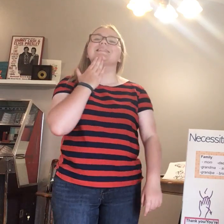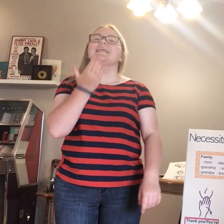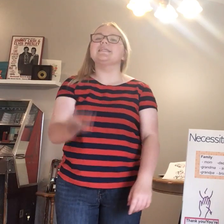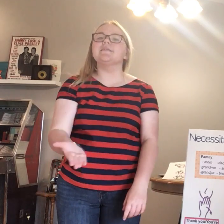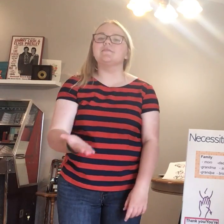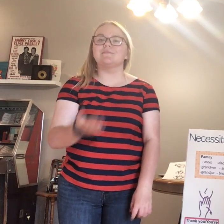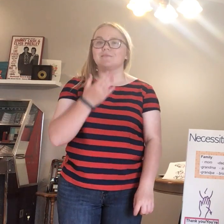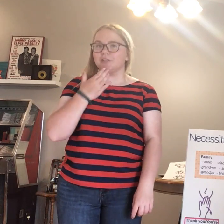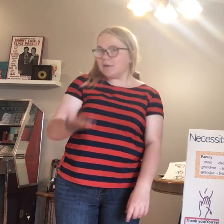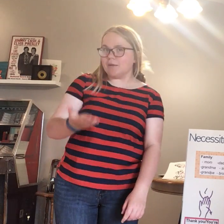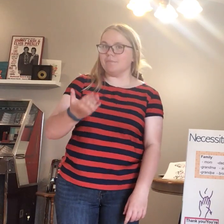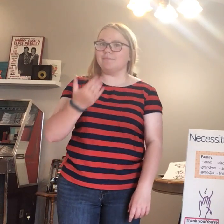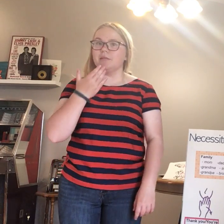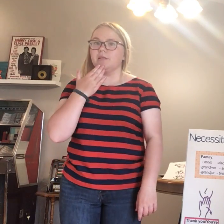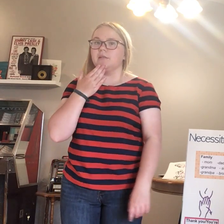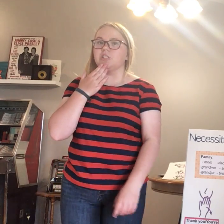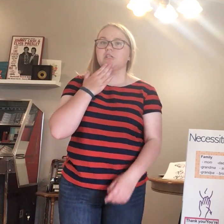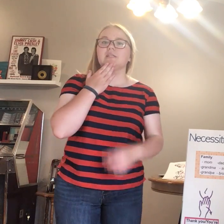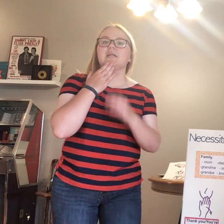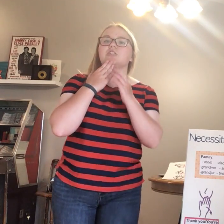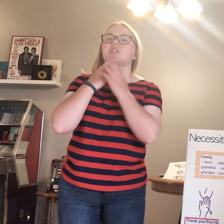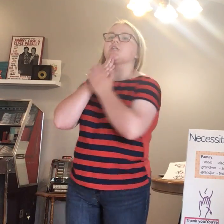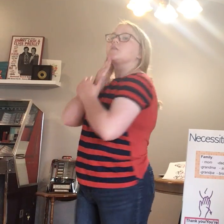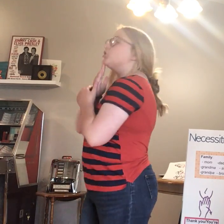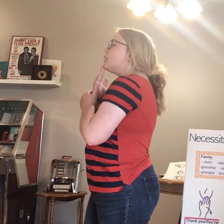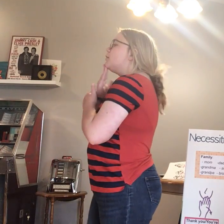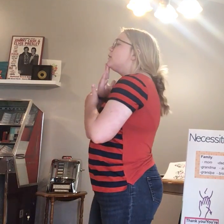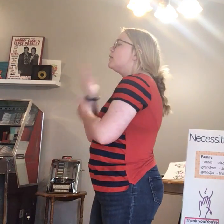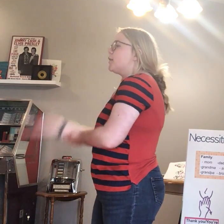Thank you. You're welcome. It's just going to touch your chin and go down.